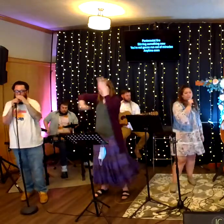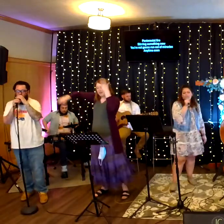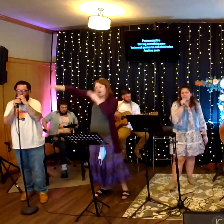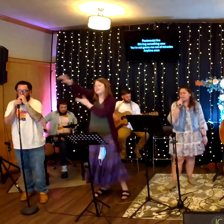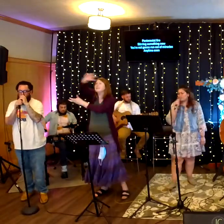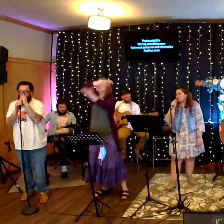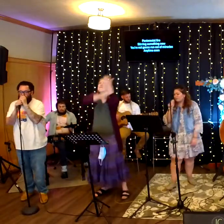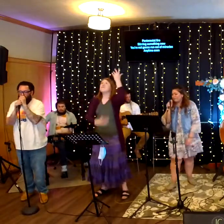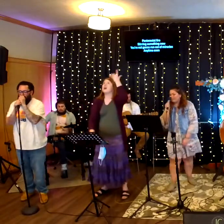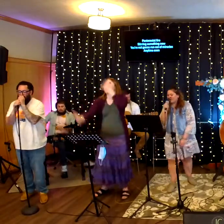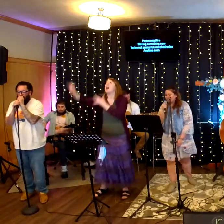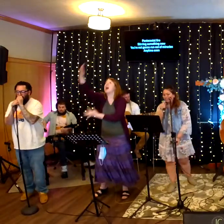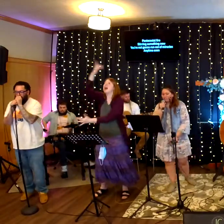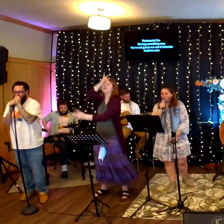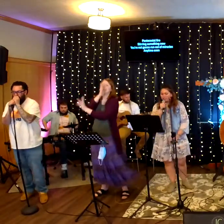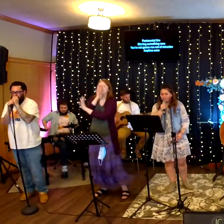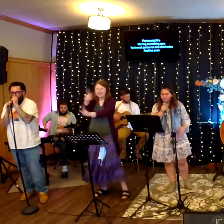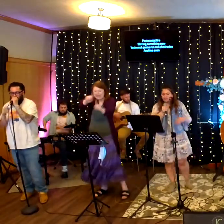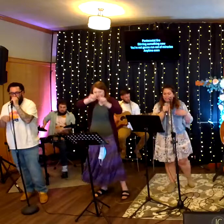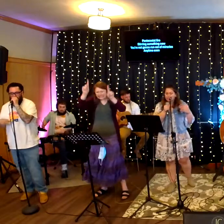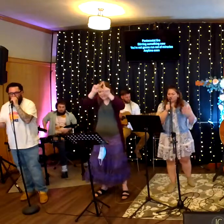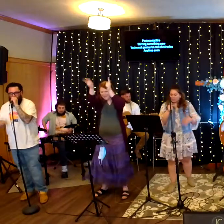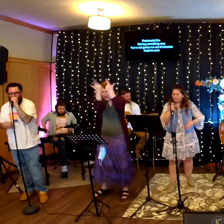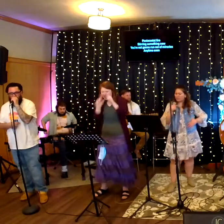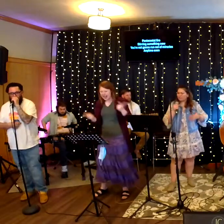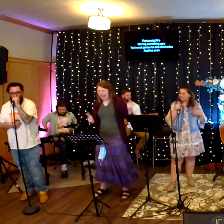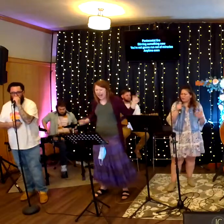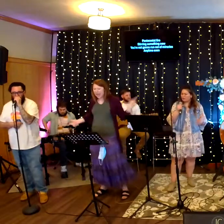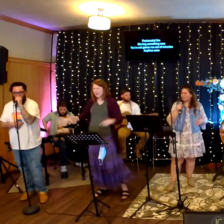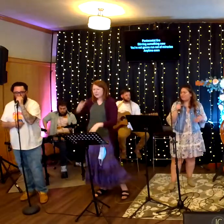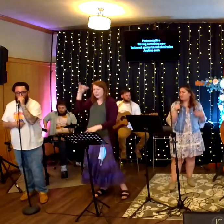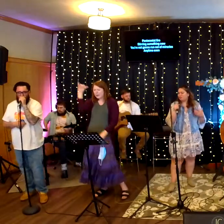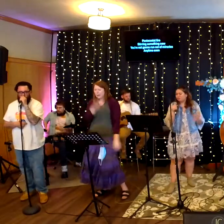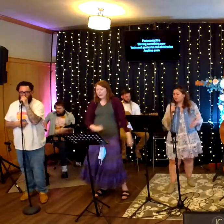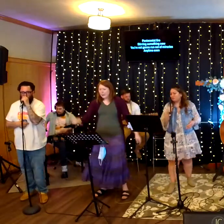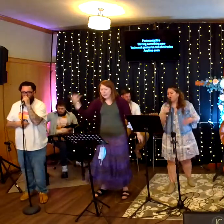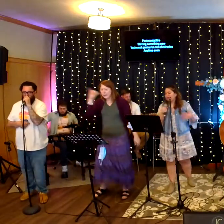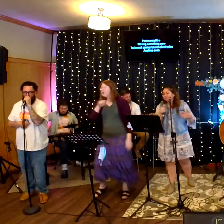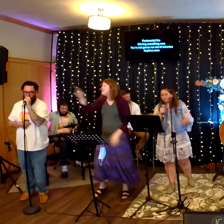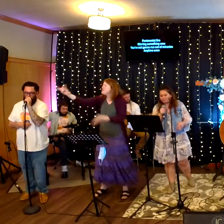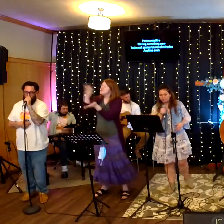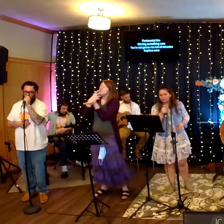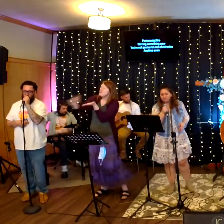Come on, say. Pentecostal fire, starting something new.